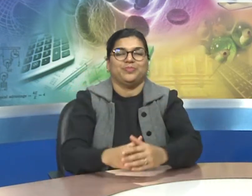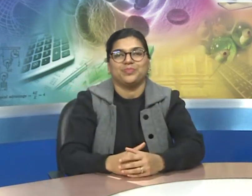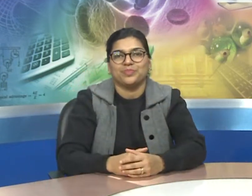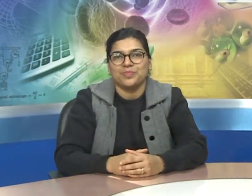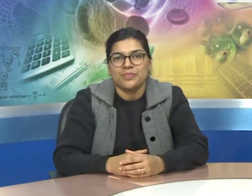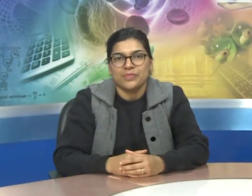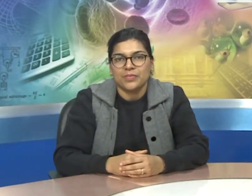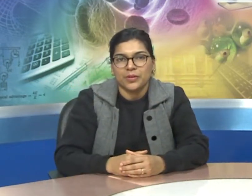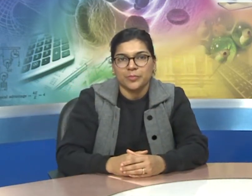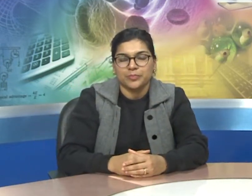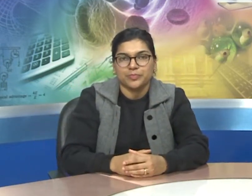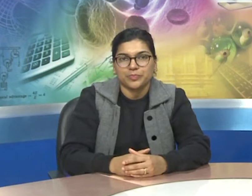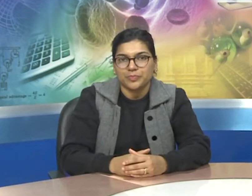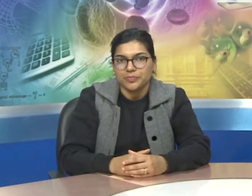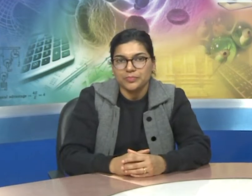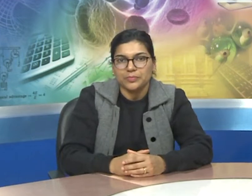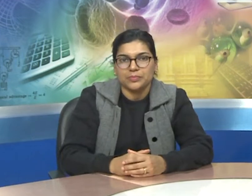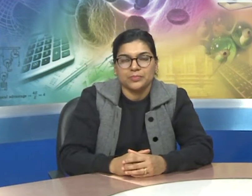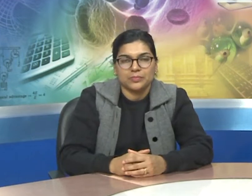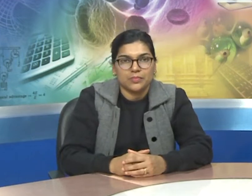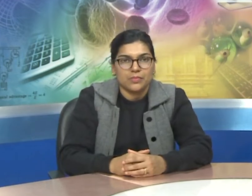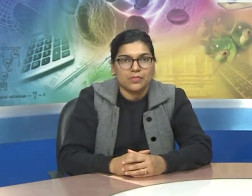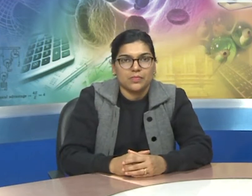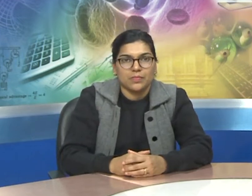Then a new pop-up will open up.